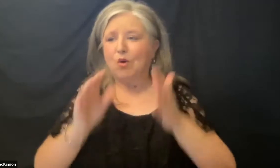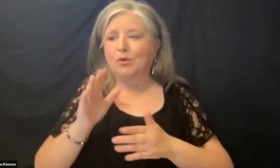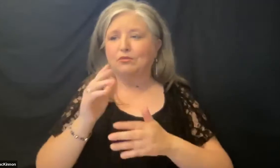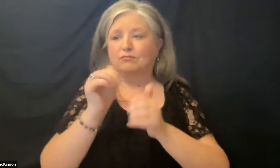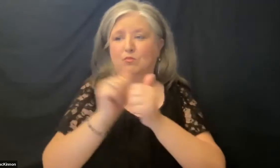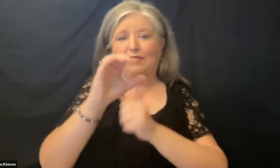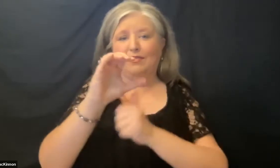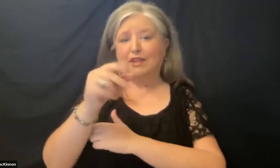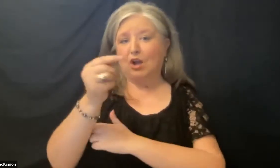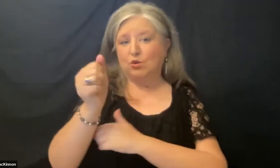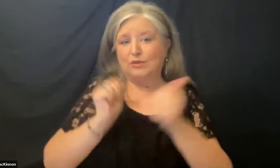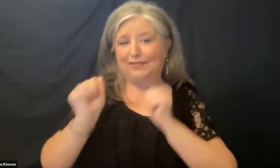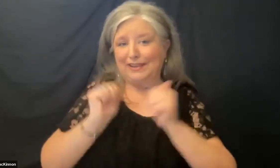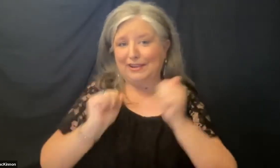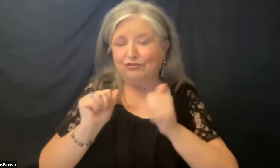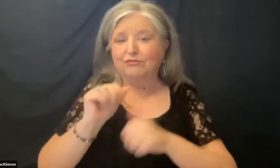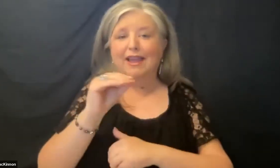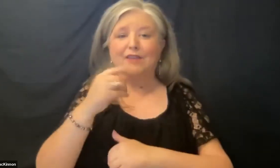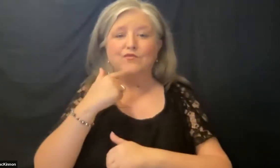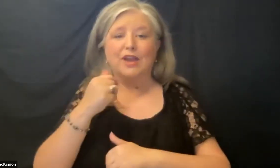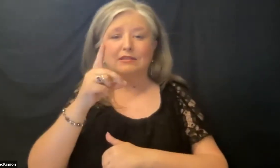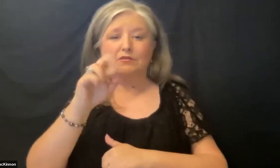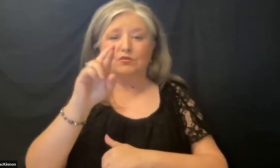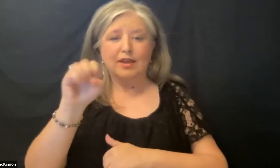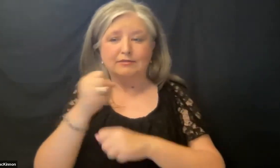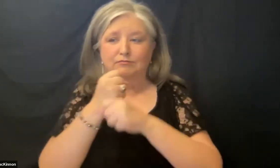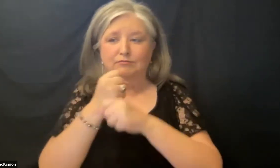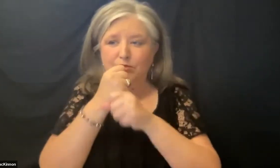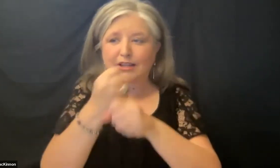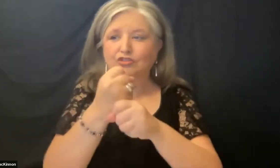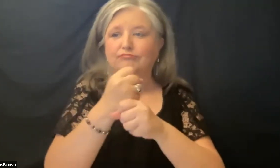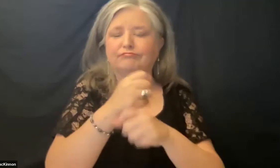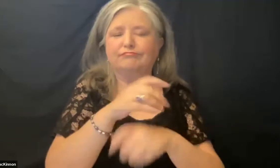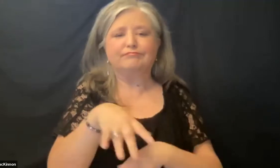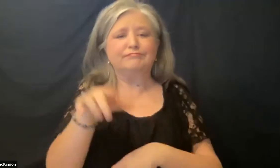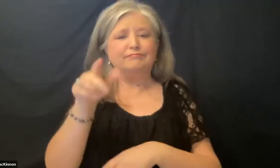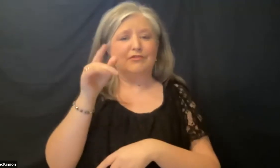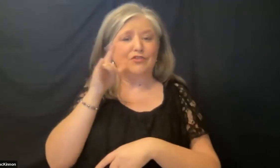and ASL performer with Cahoots Theatre and Red Dress Production.